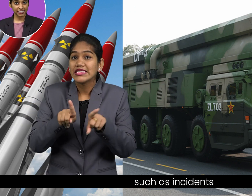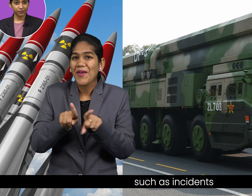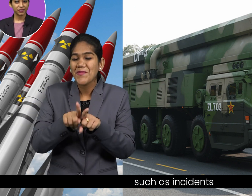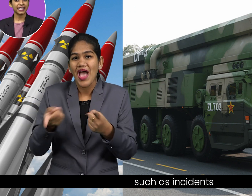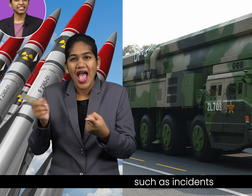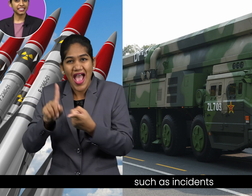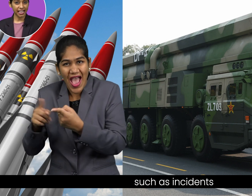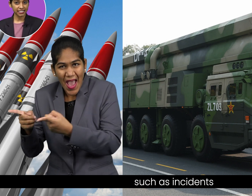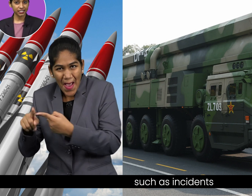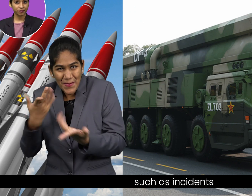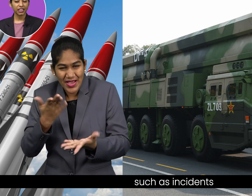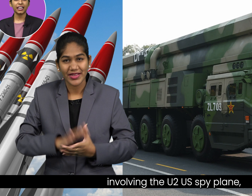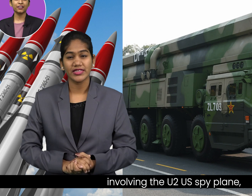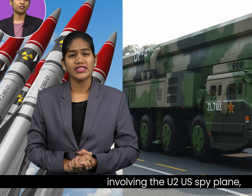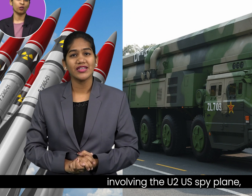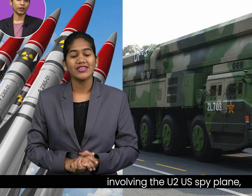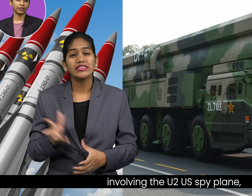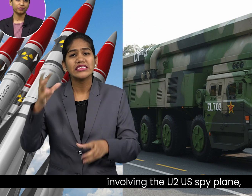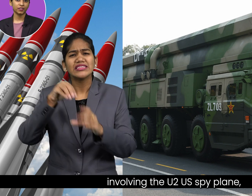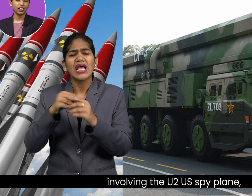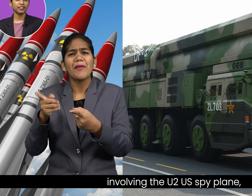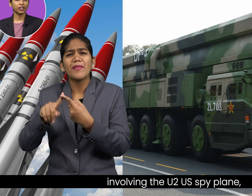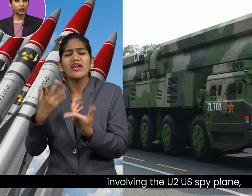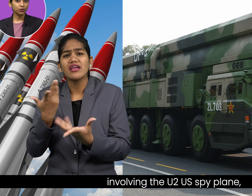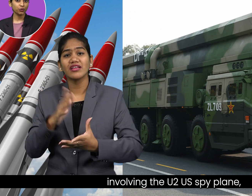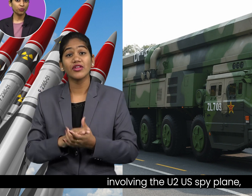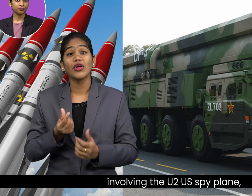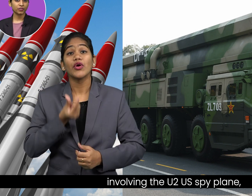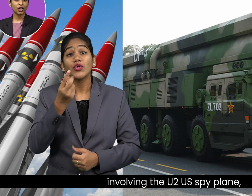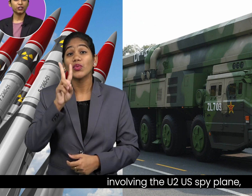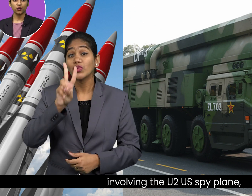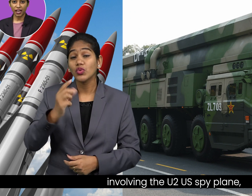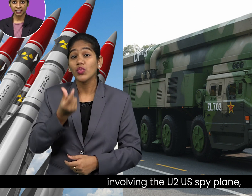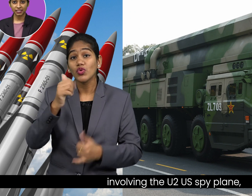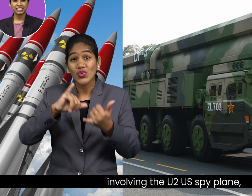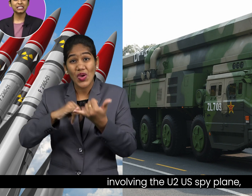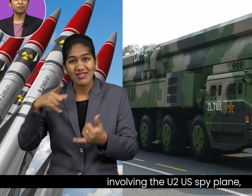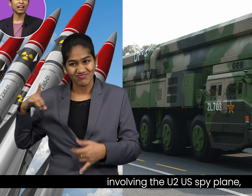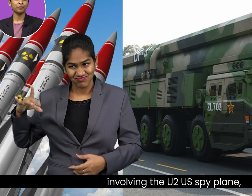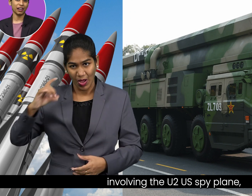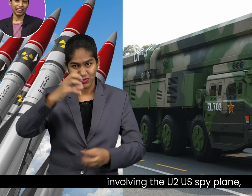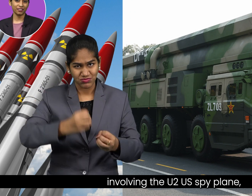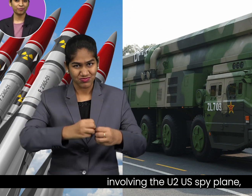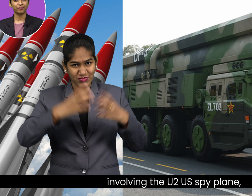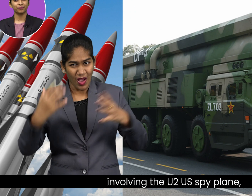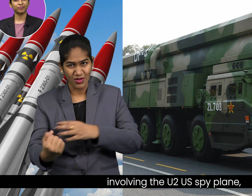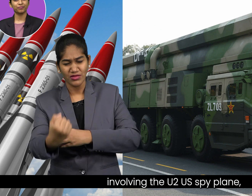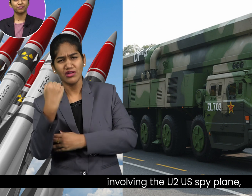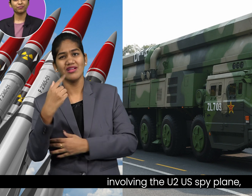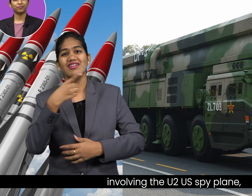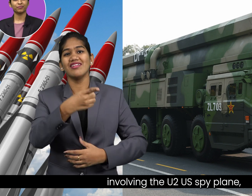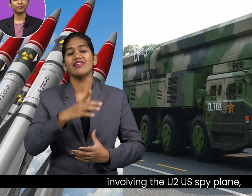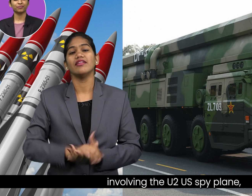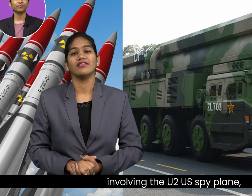such as incidents involving the U-2 US spy plane,